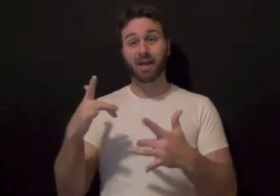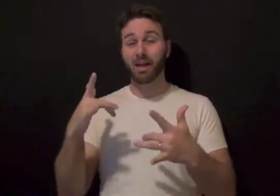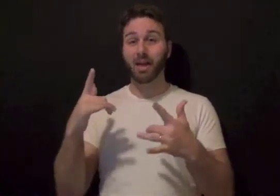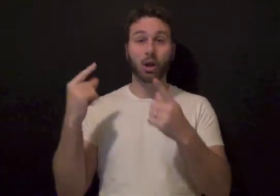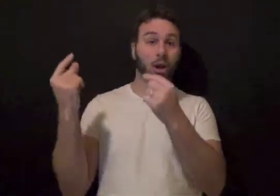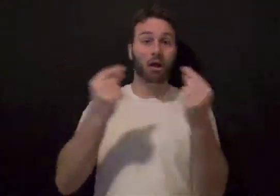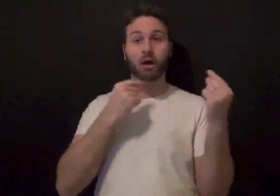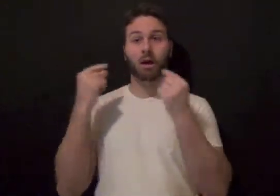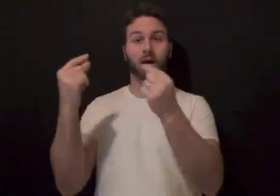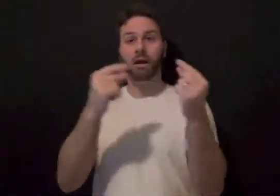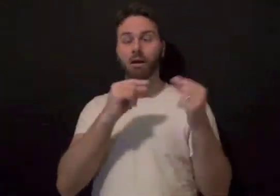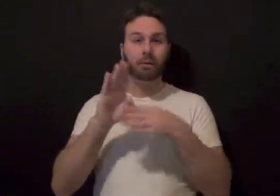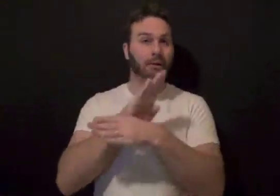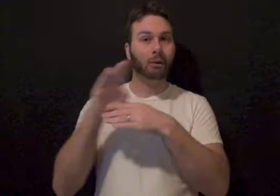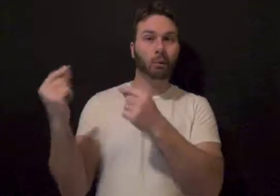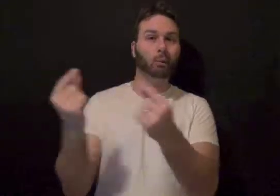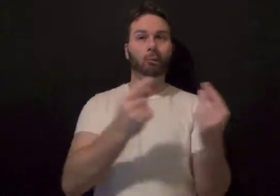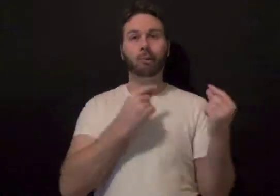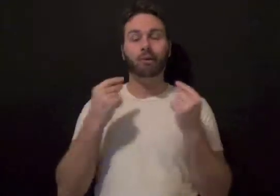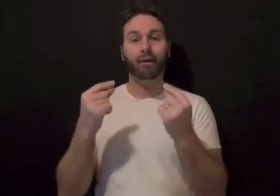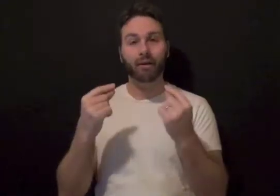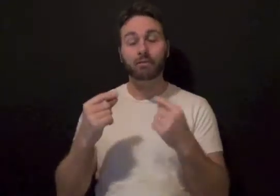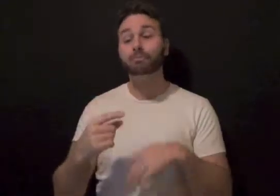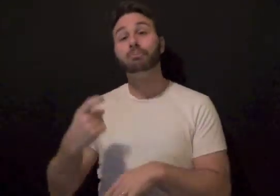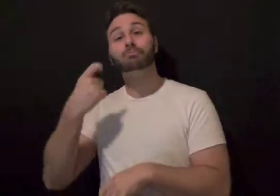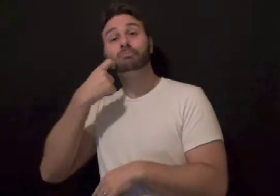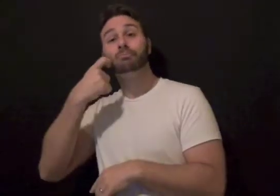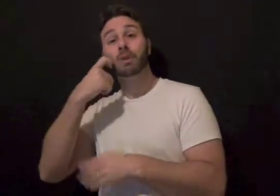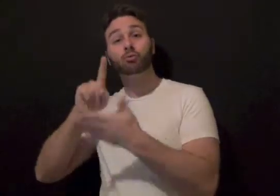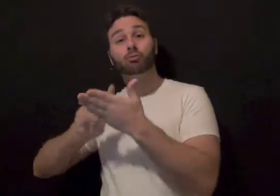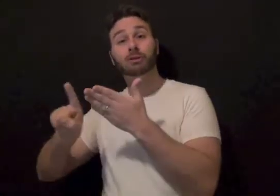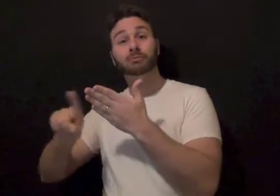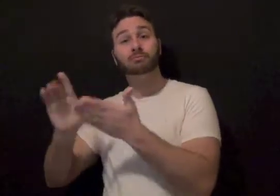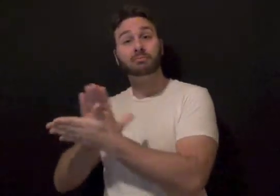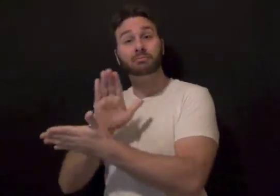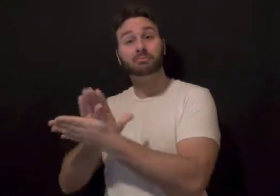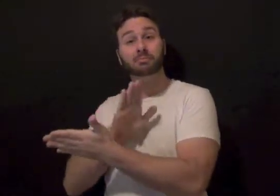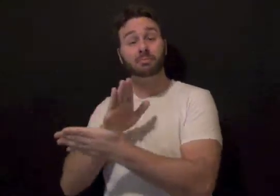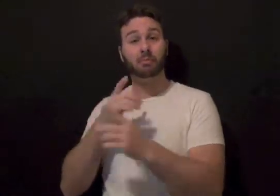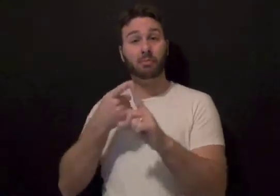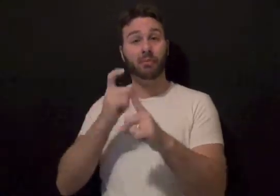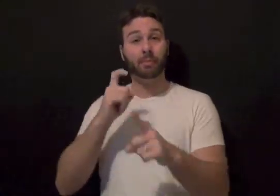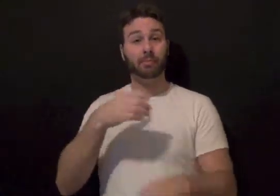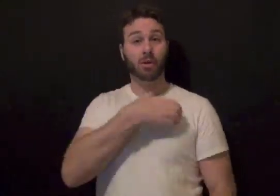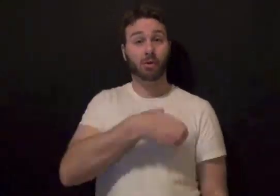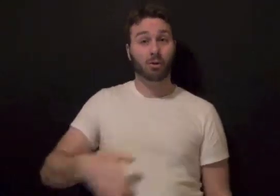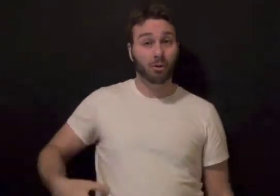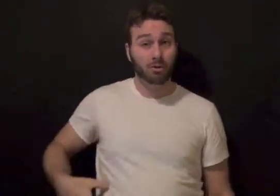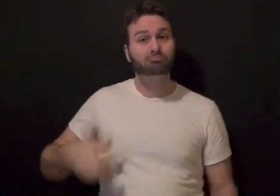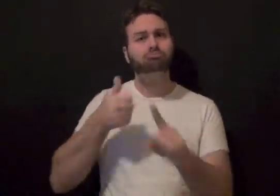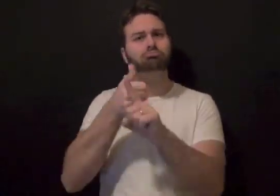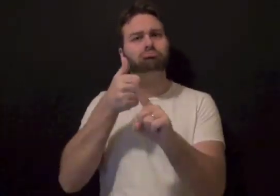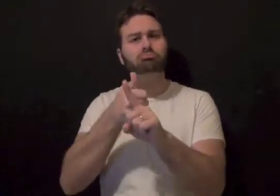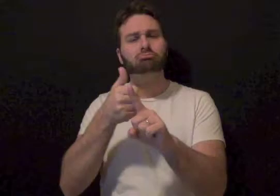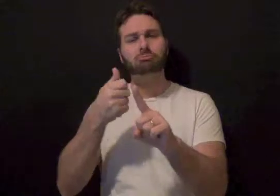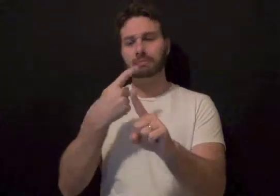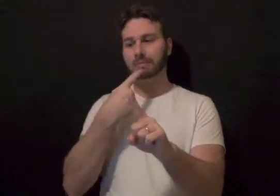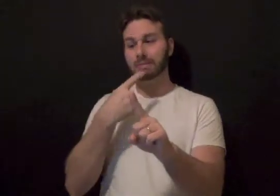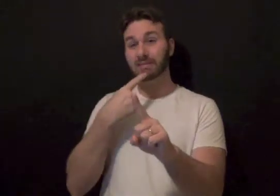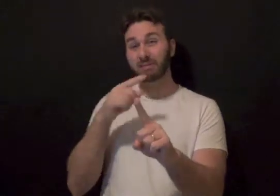a research paper that came out of Harvard just recently that said on average our minds are lost in thought almost 47% of